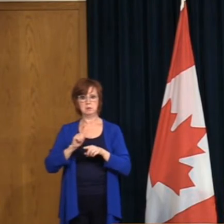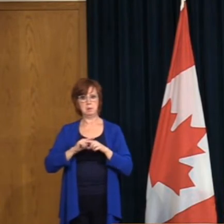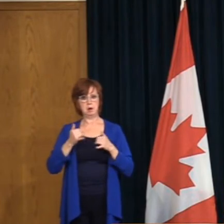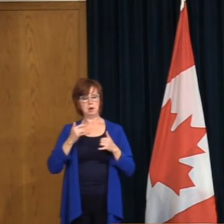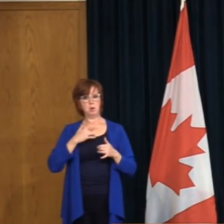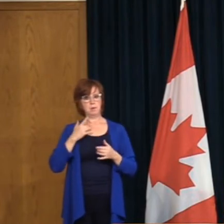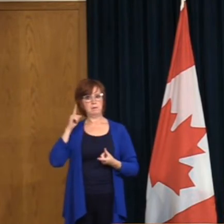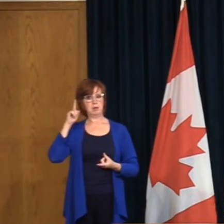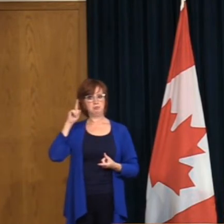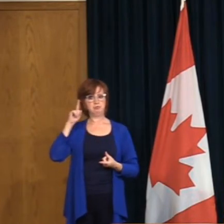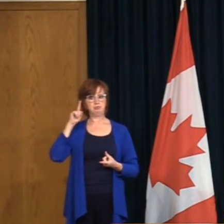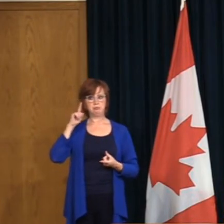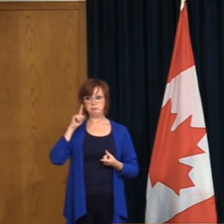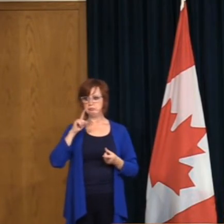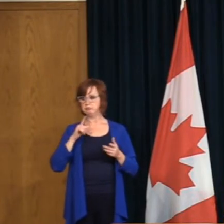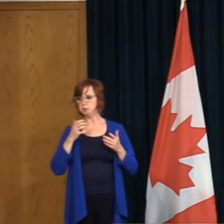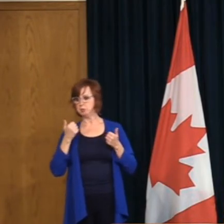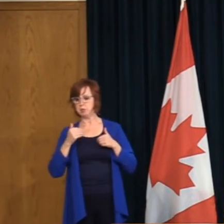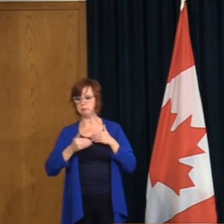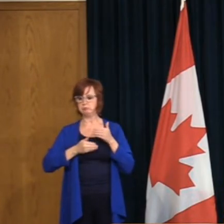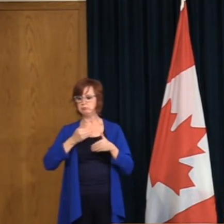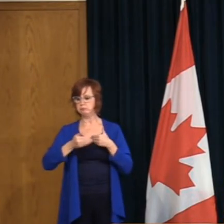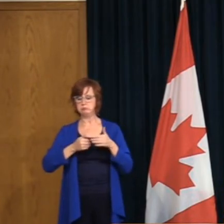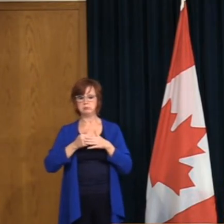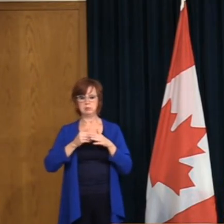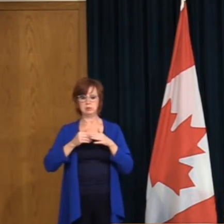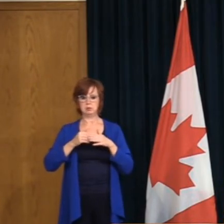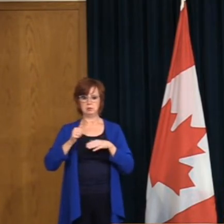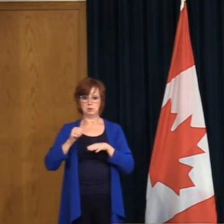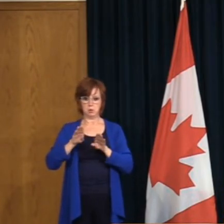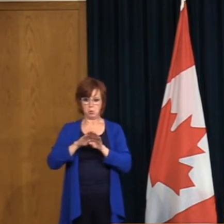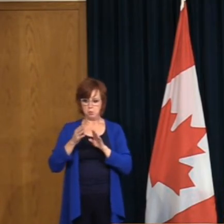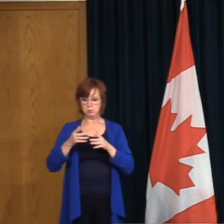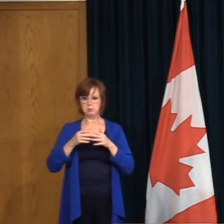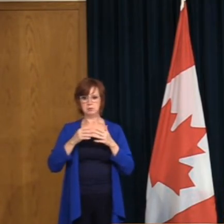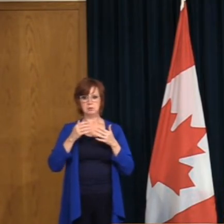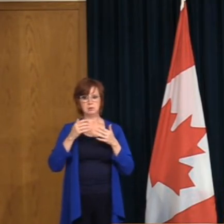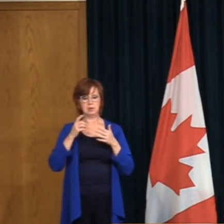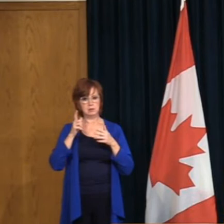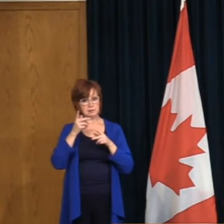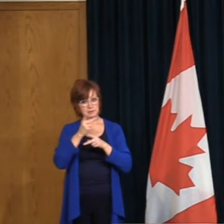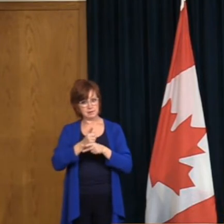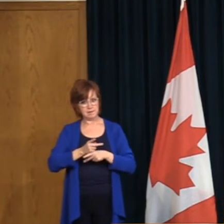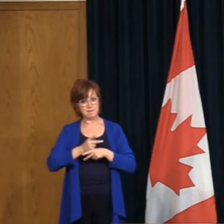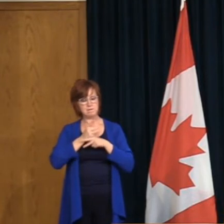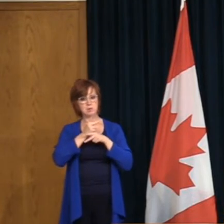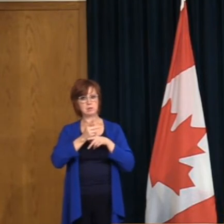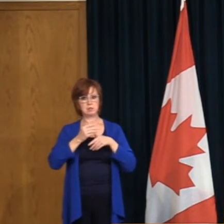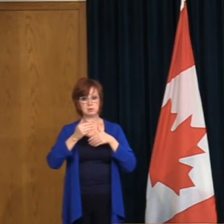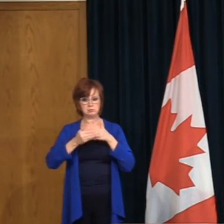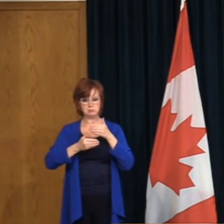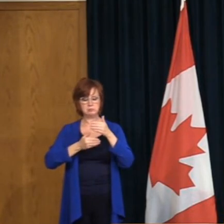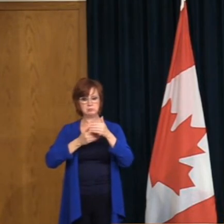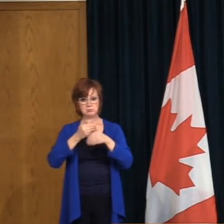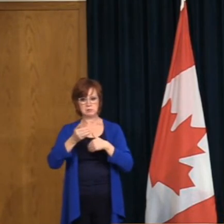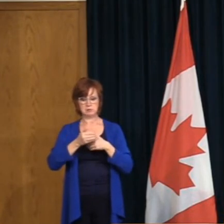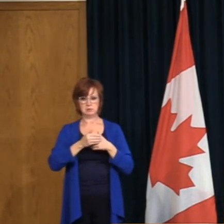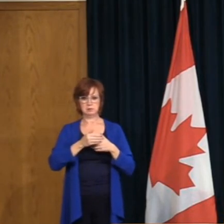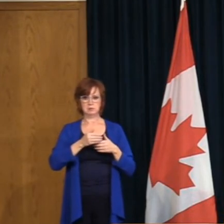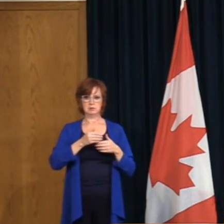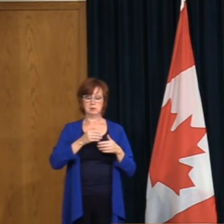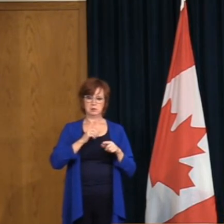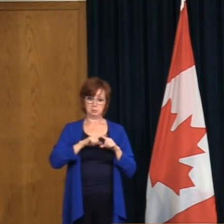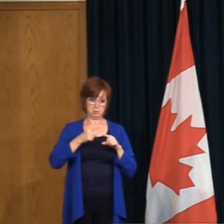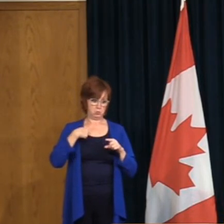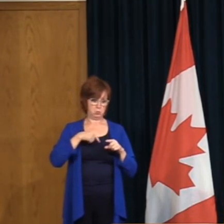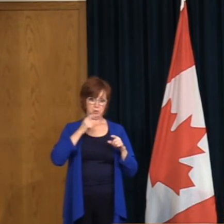ever be, to cautiously move forward, keep our case numbers low, do our bit in terms of our personal gatherings to